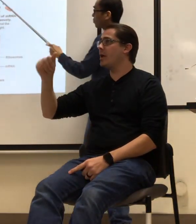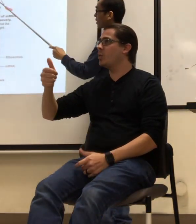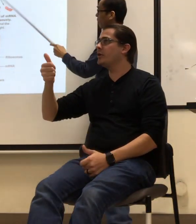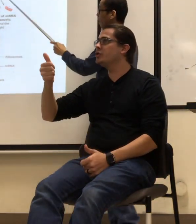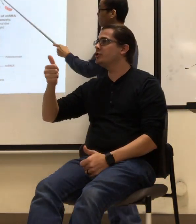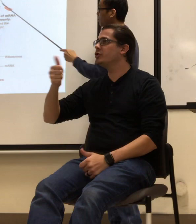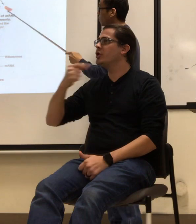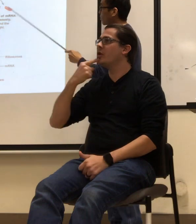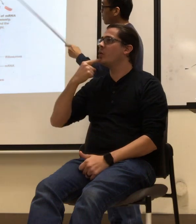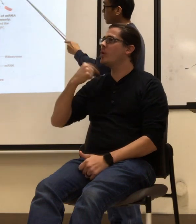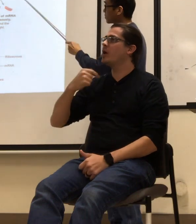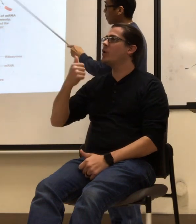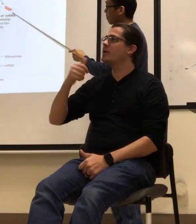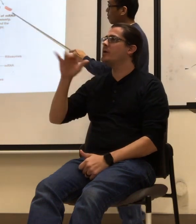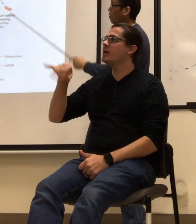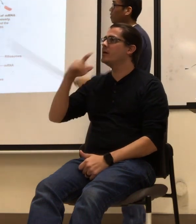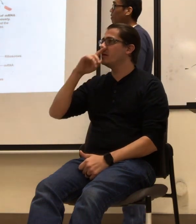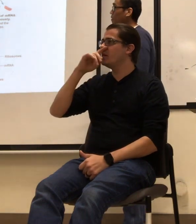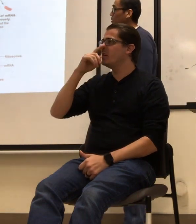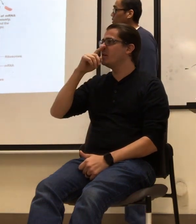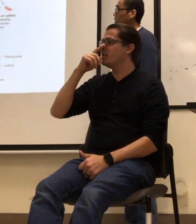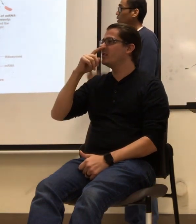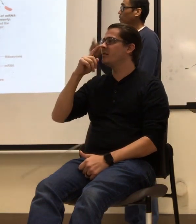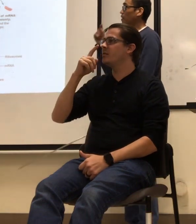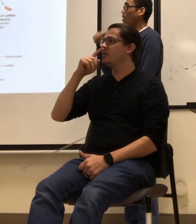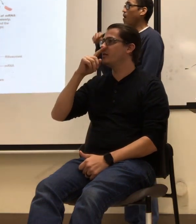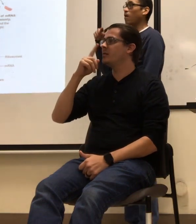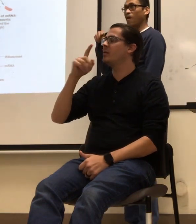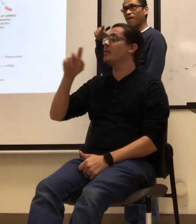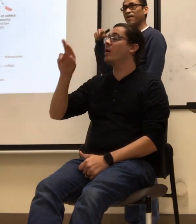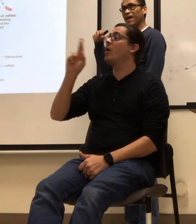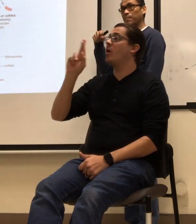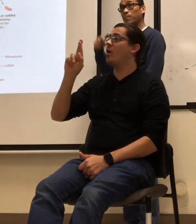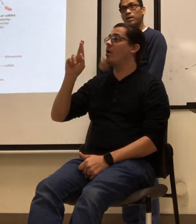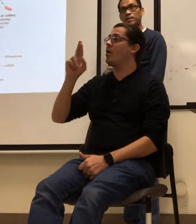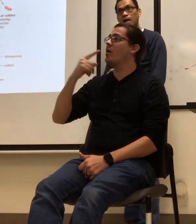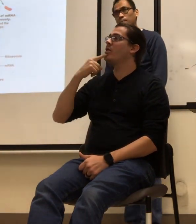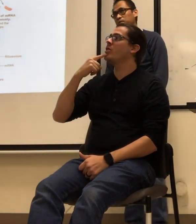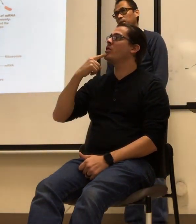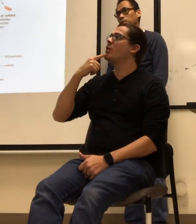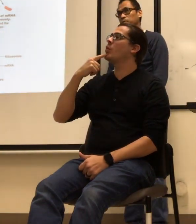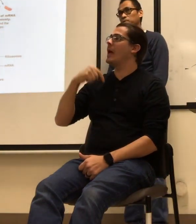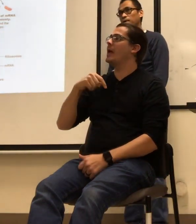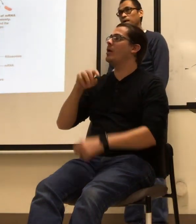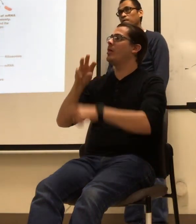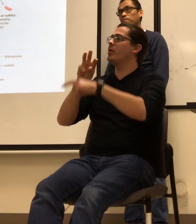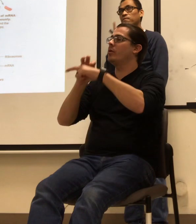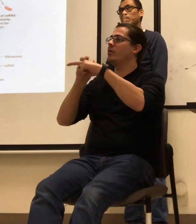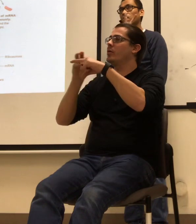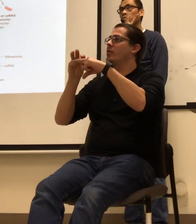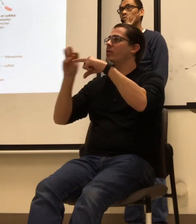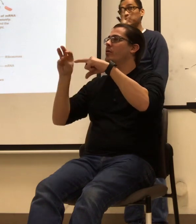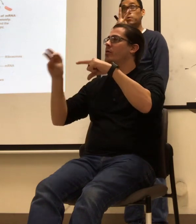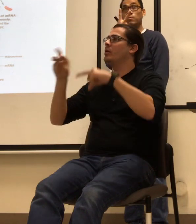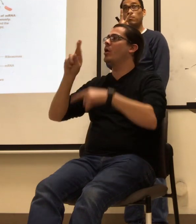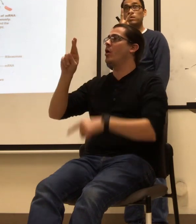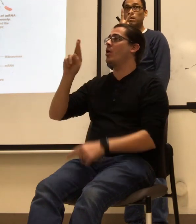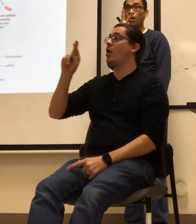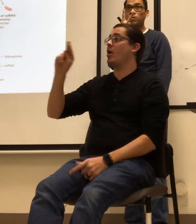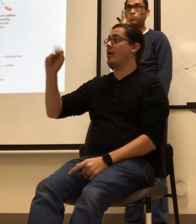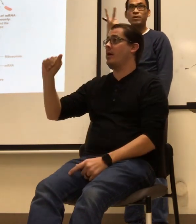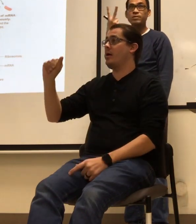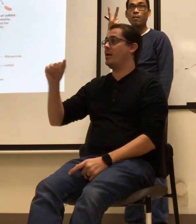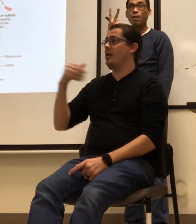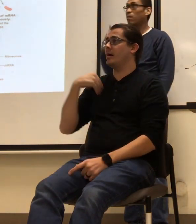What are these little red globs there? What do you think those are? The rRNA. Remember I said how many subunits do they have? Two.